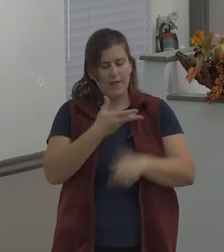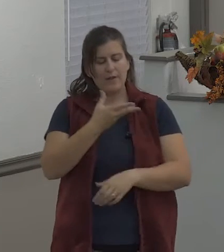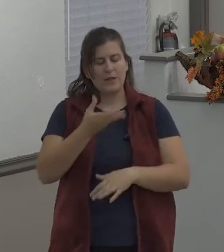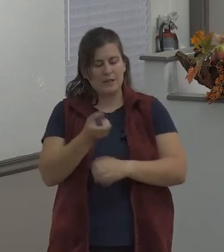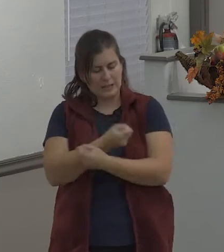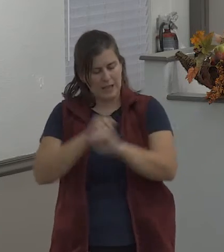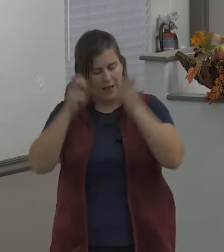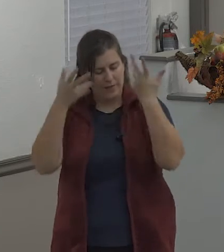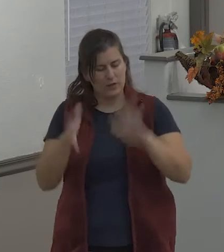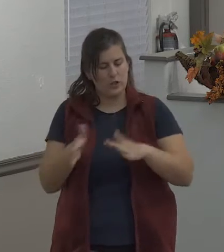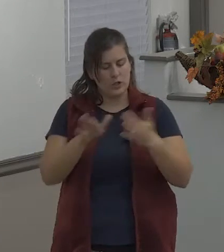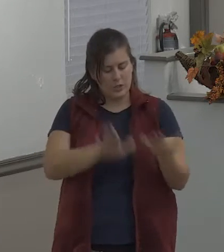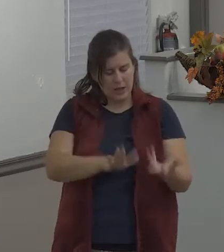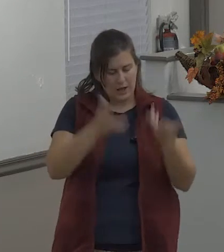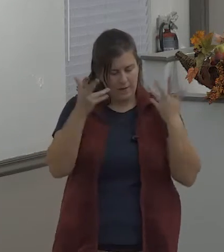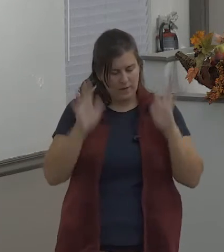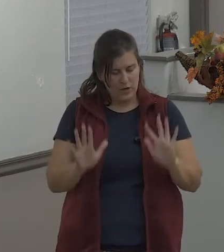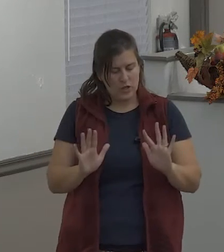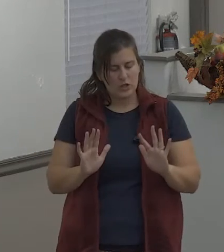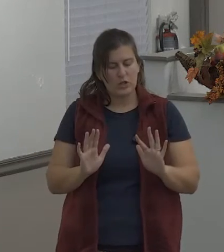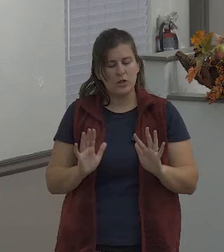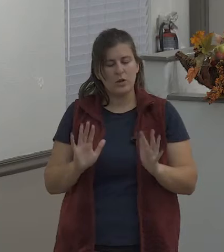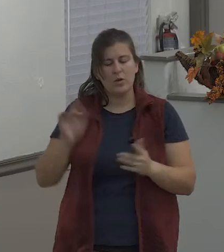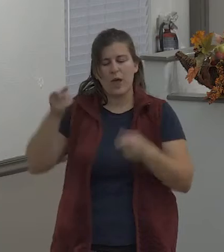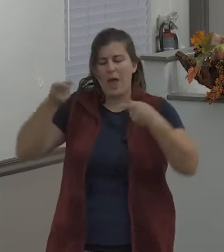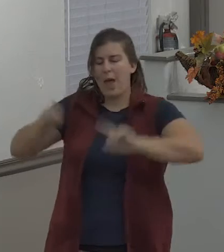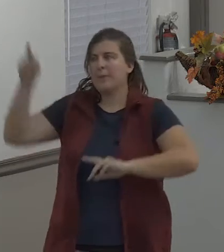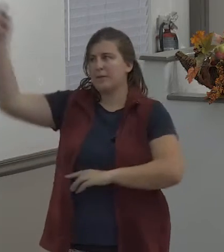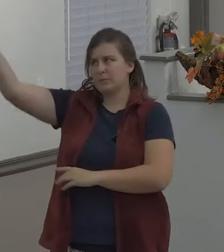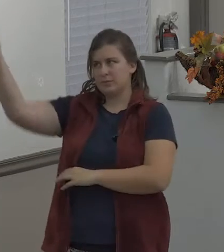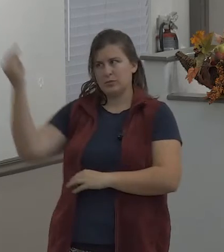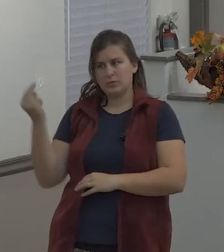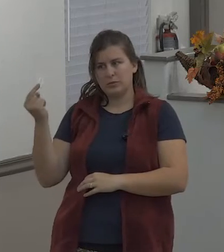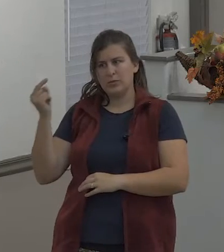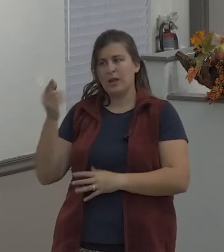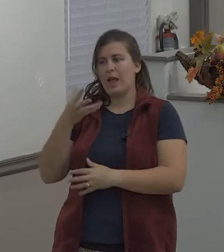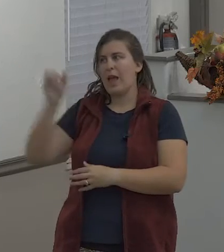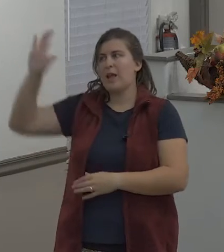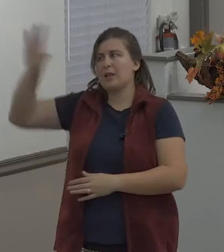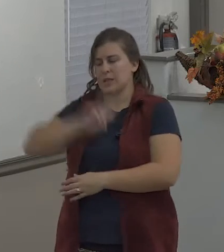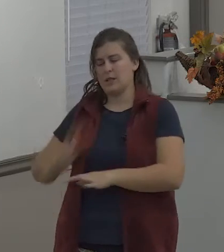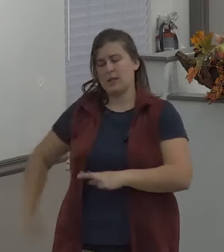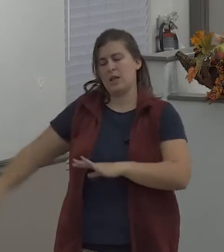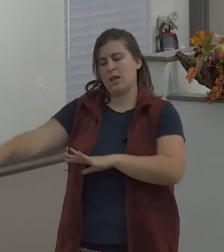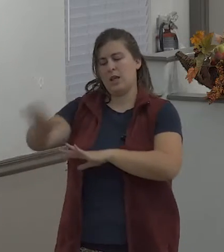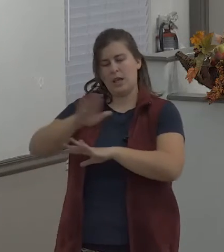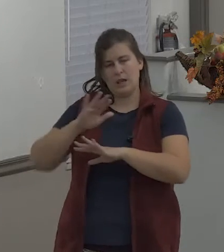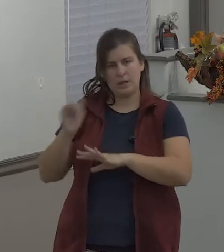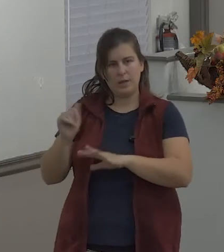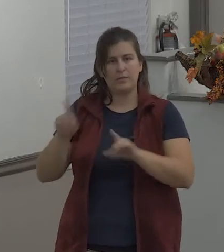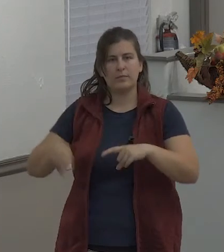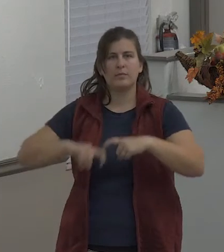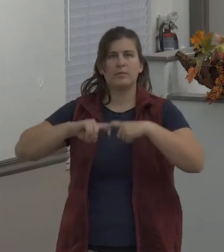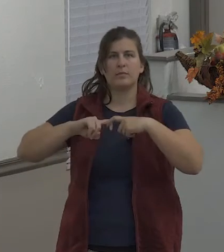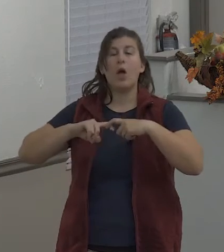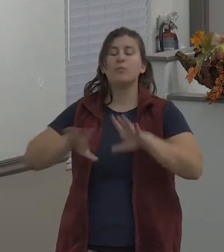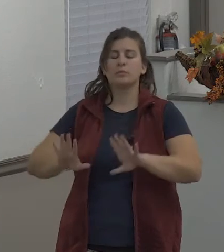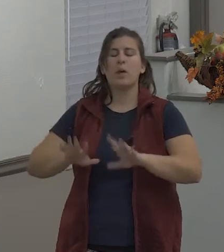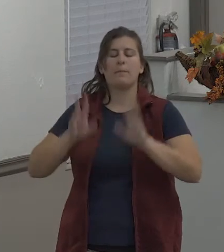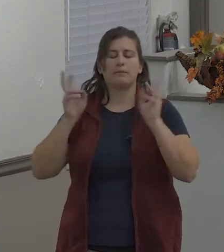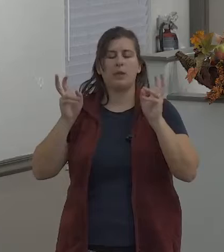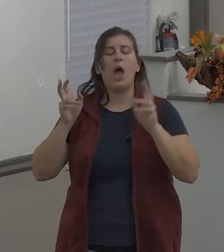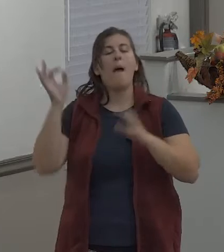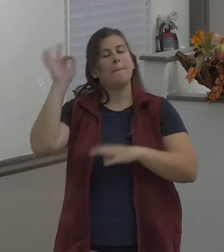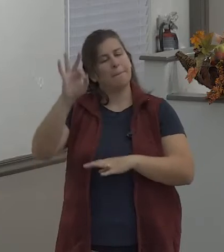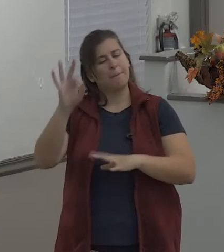the saved and the dead, at his appearing and his kingdom. Preach the